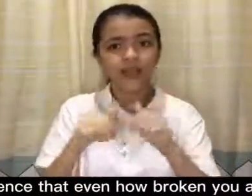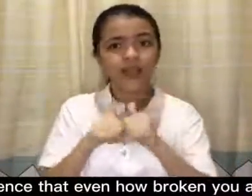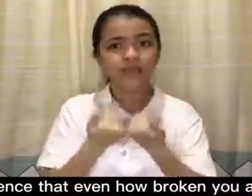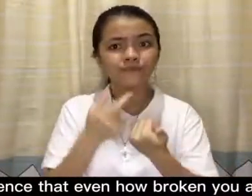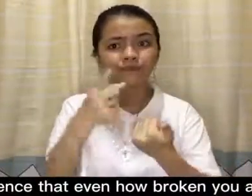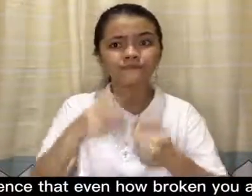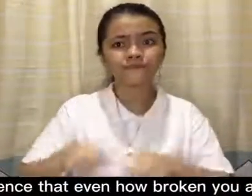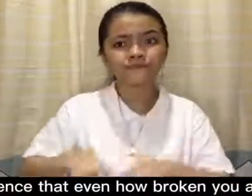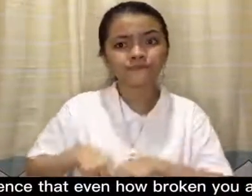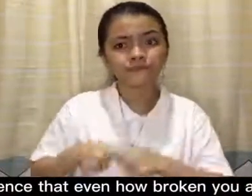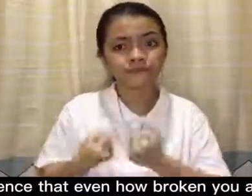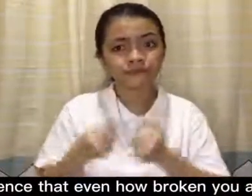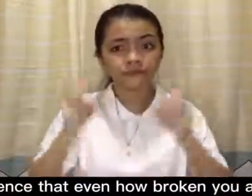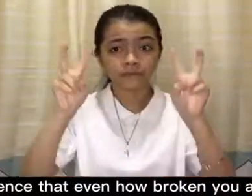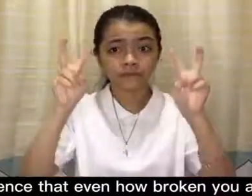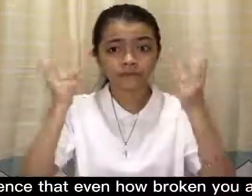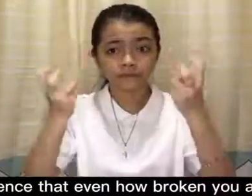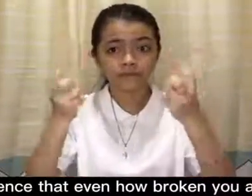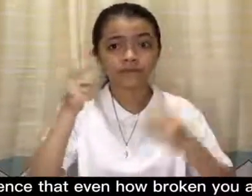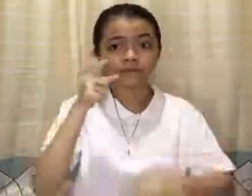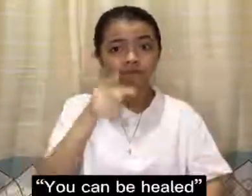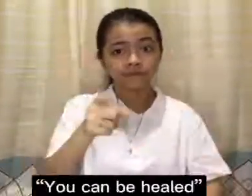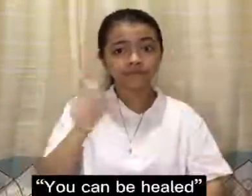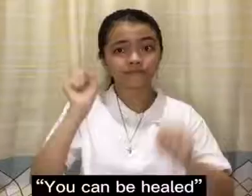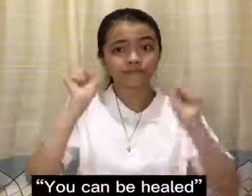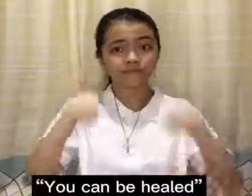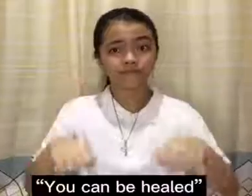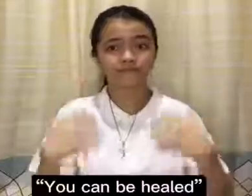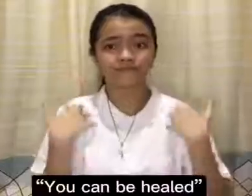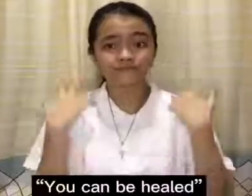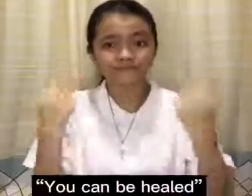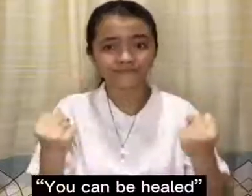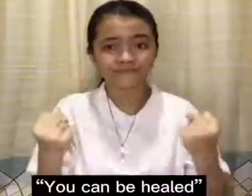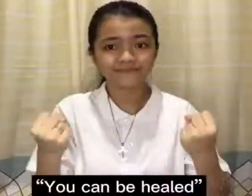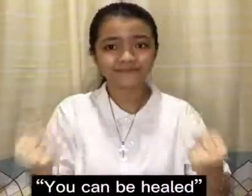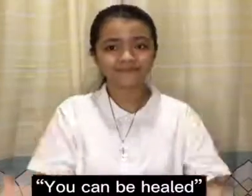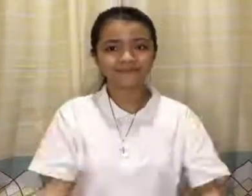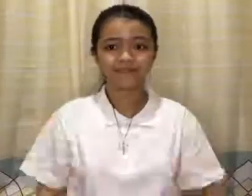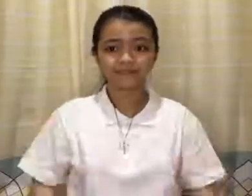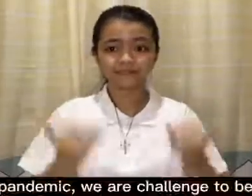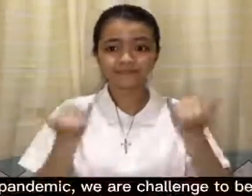Bring me near Bring me